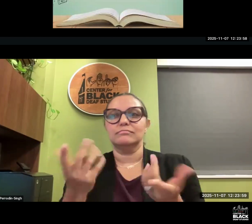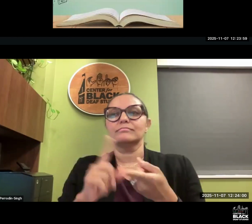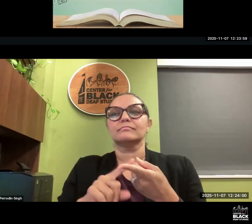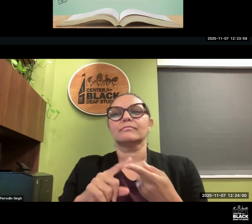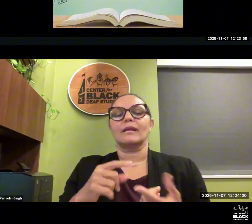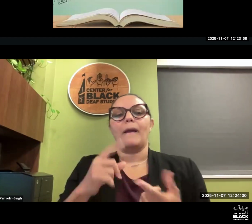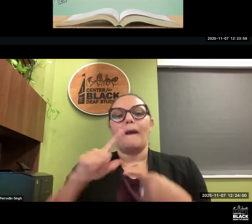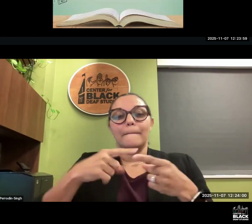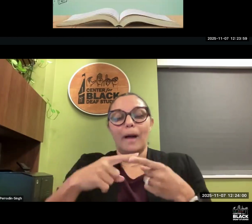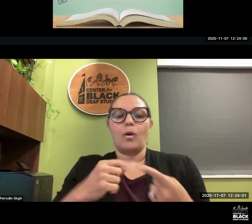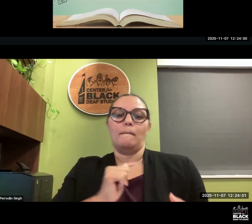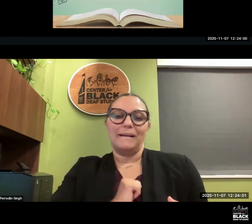these two.